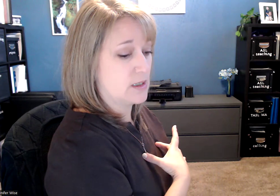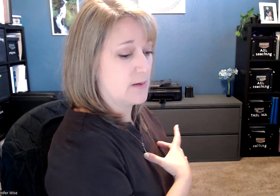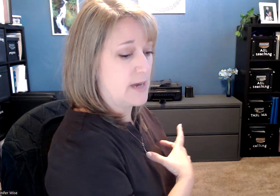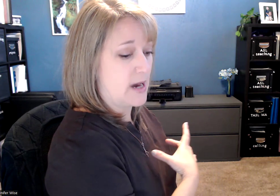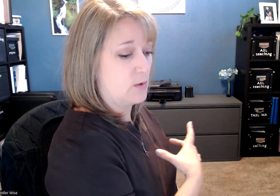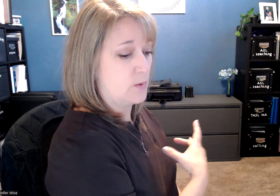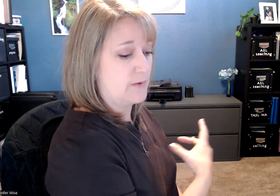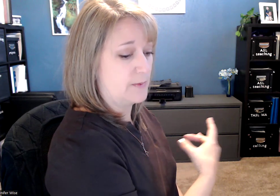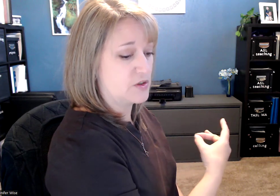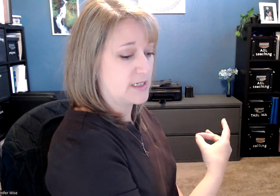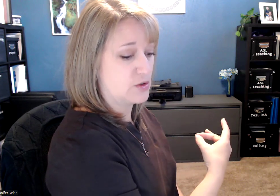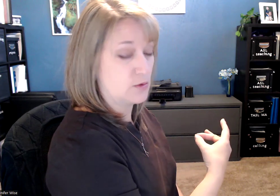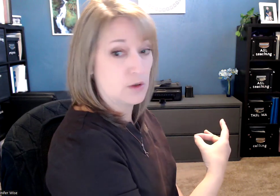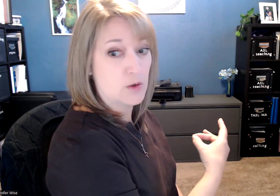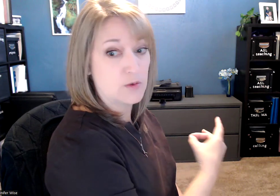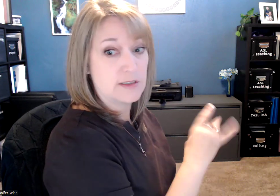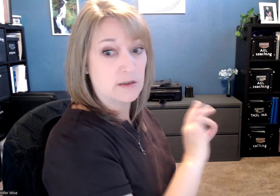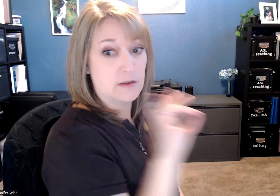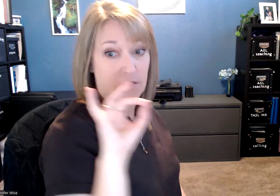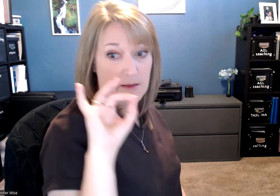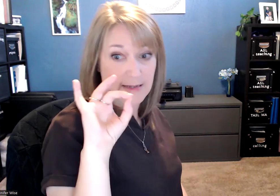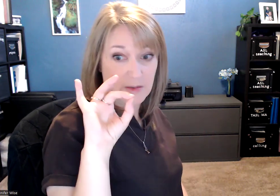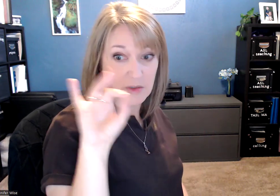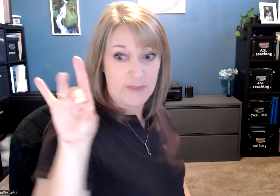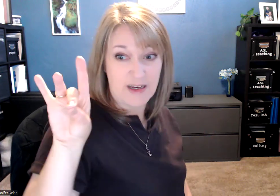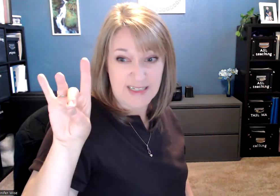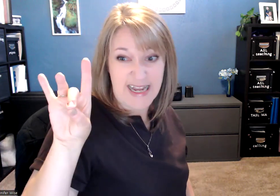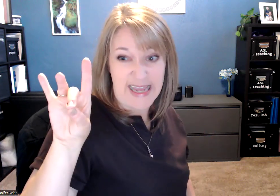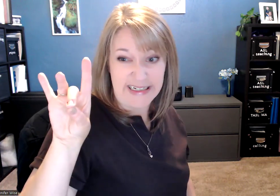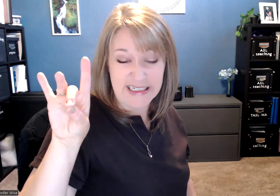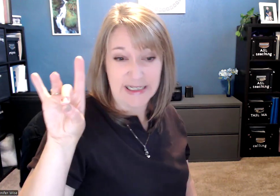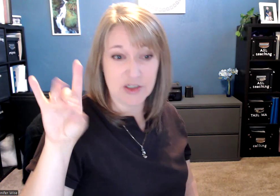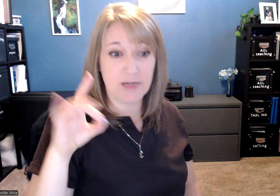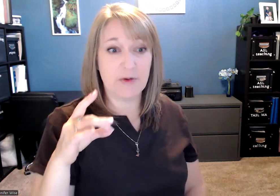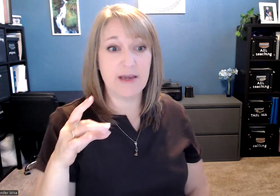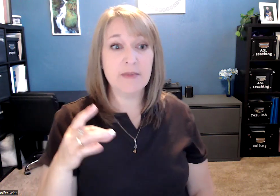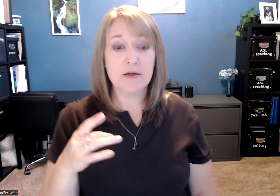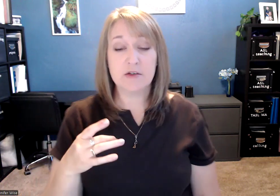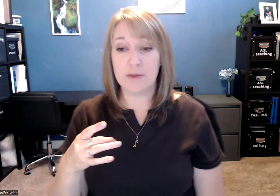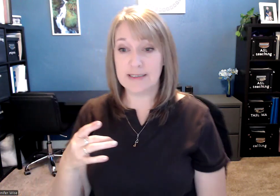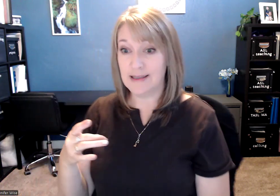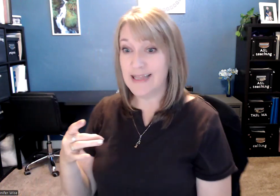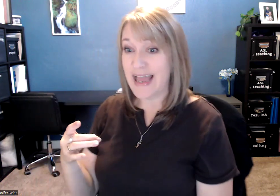come out away from your chest, you close that so it becomes an 8 handshake, okay? So it's